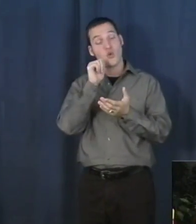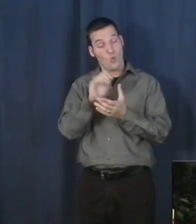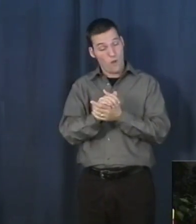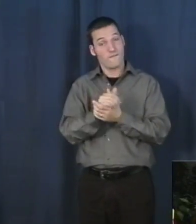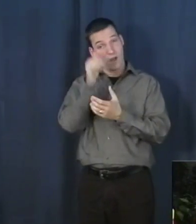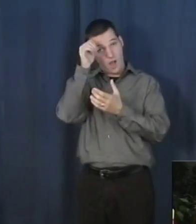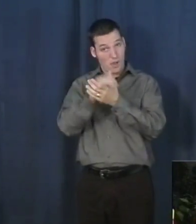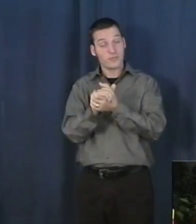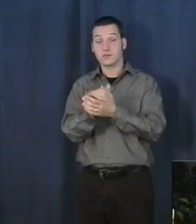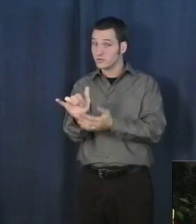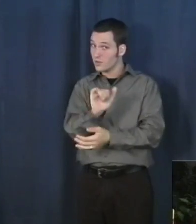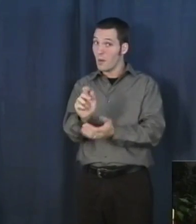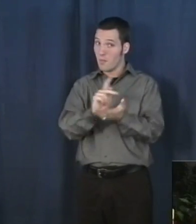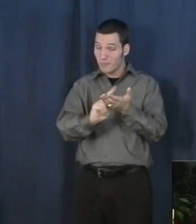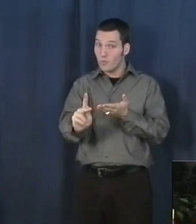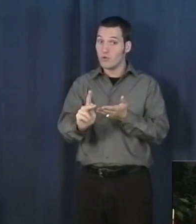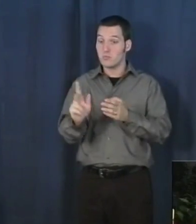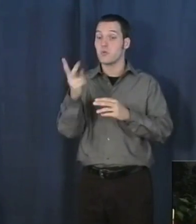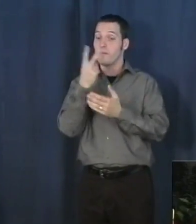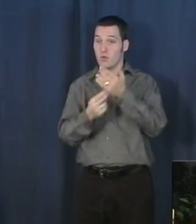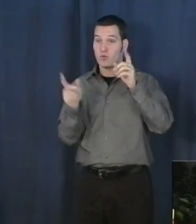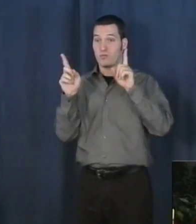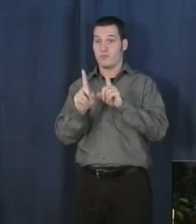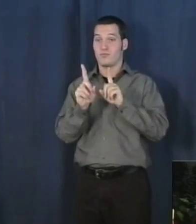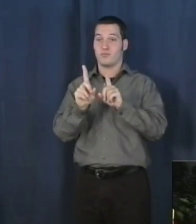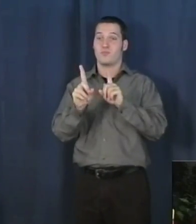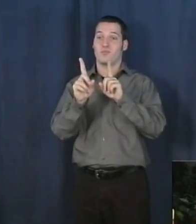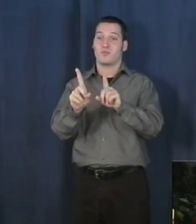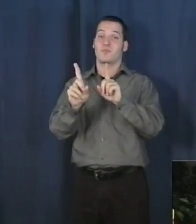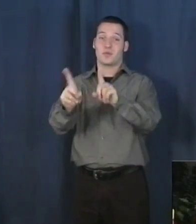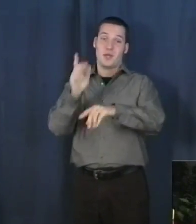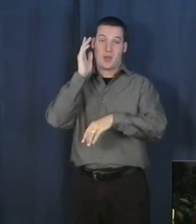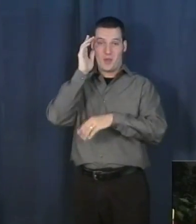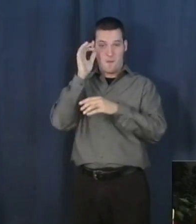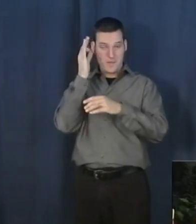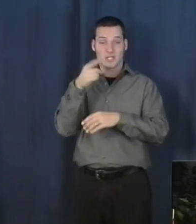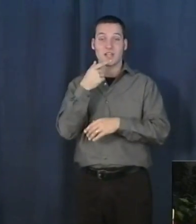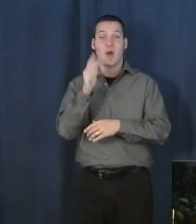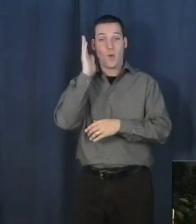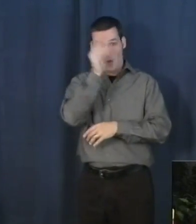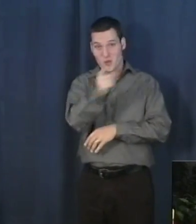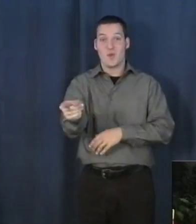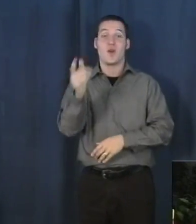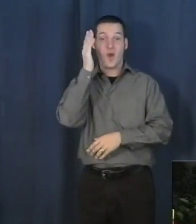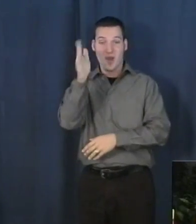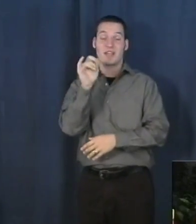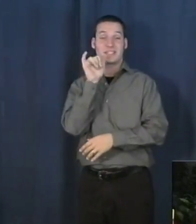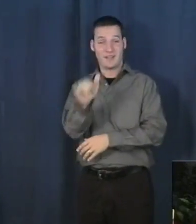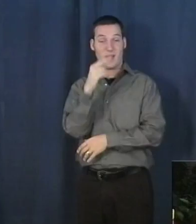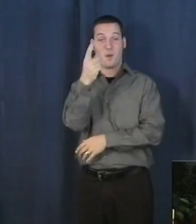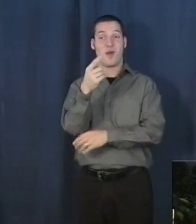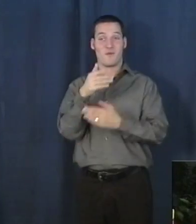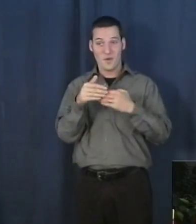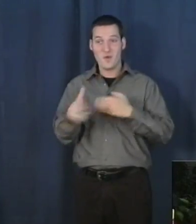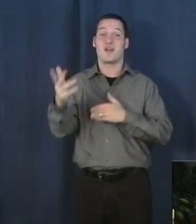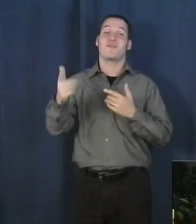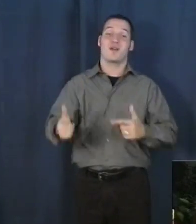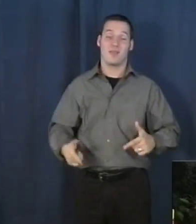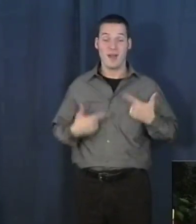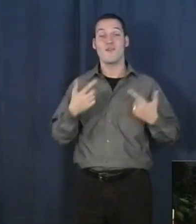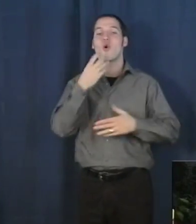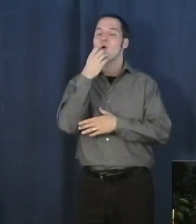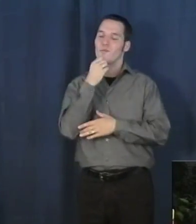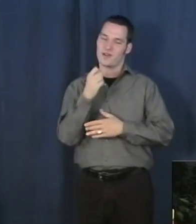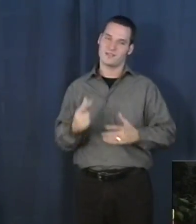and your wife or husband keep pure till you both walk down the aisle, and the preacher says, wilt thou, and you wilt, and then you stick with that one for the rest of your life. That's the